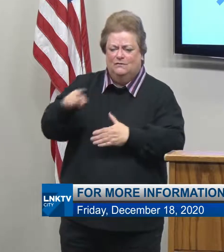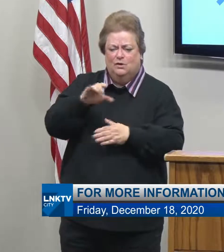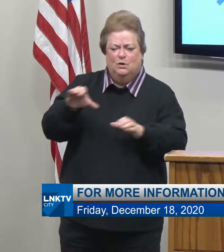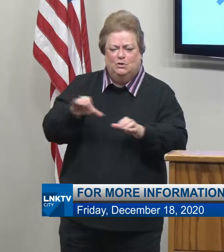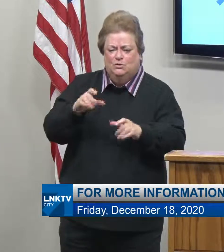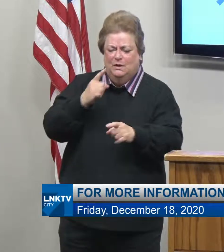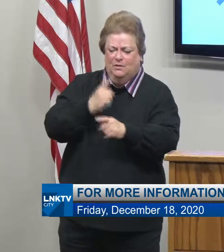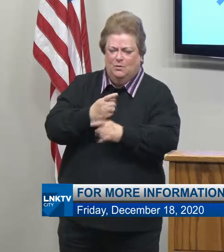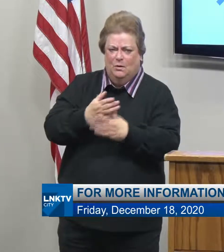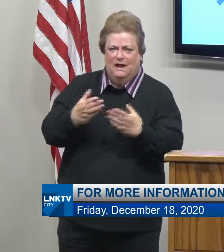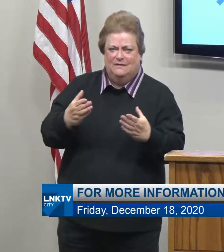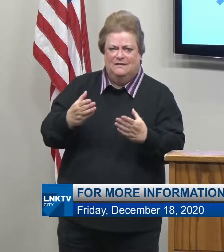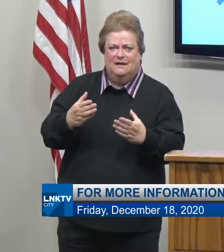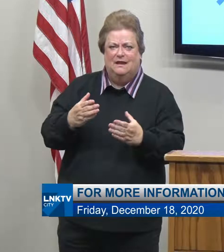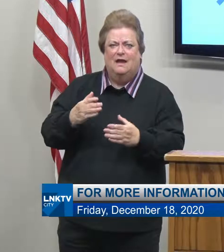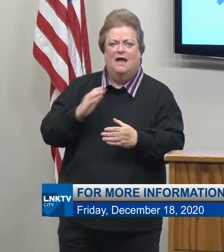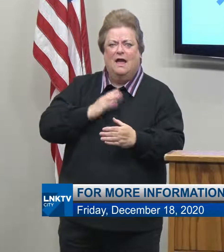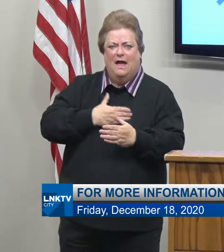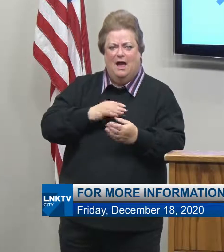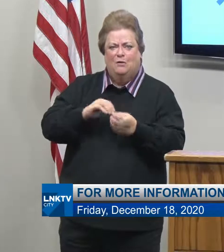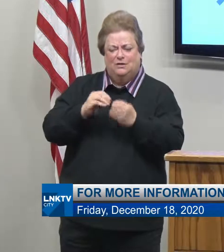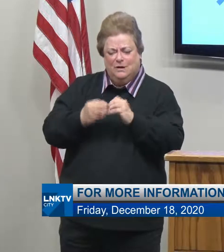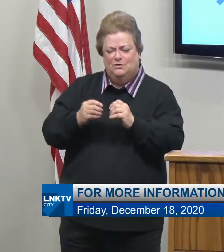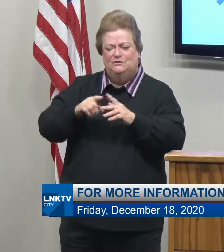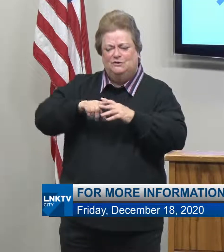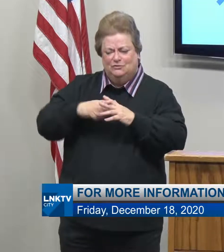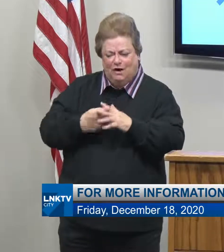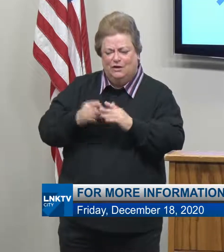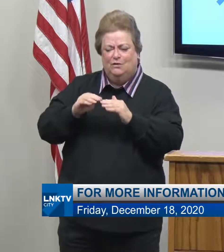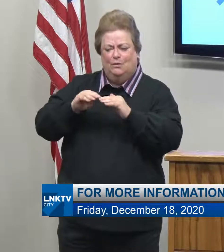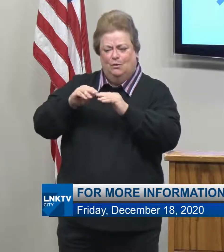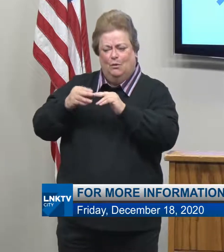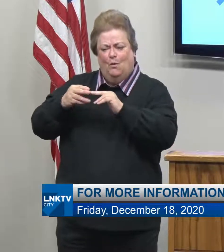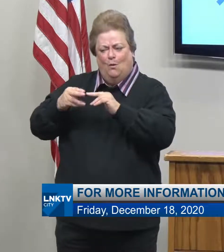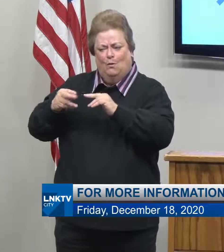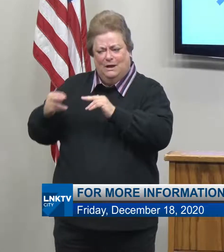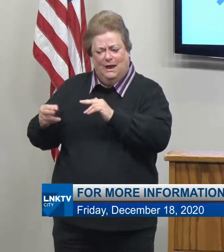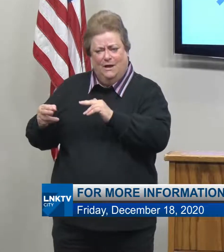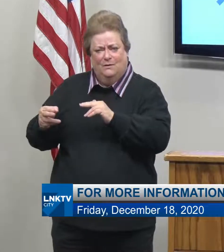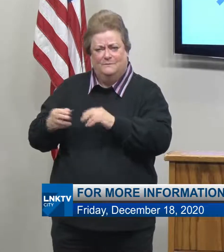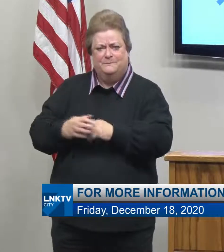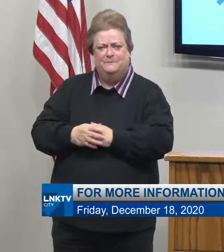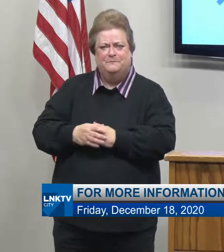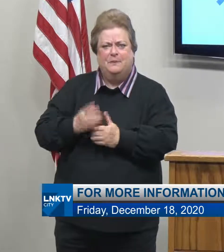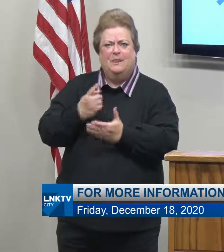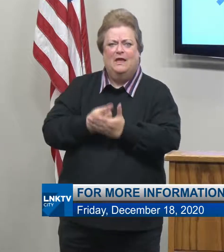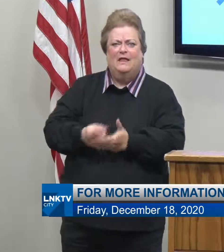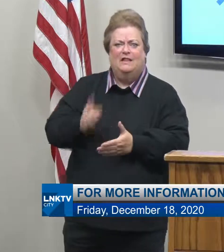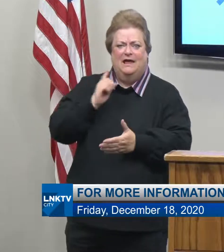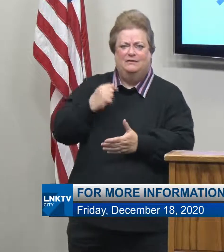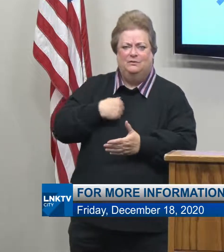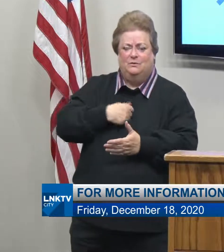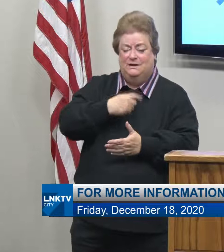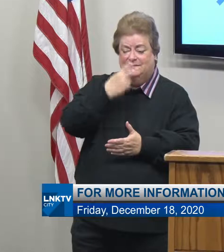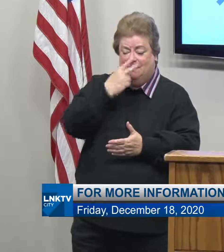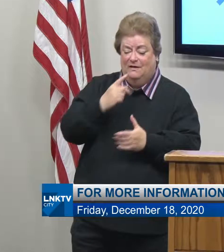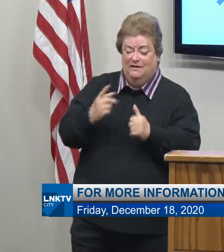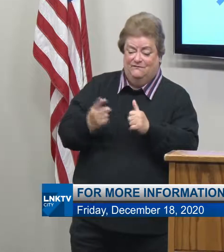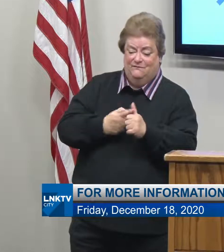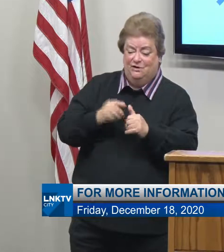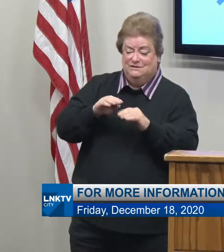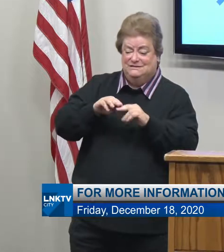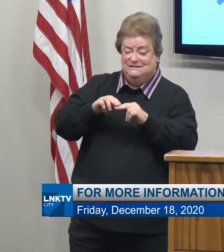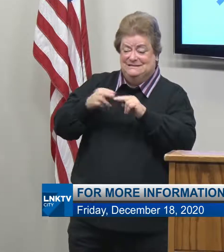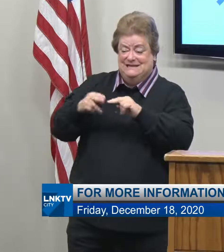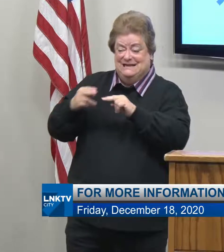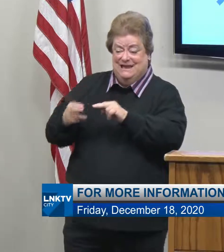many of our indicators are headed in the right direction. Last we did see the first decline in weekly cases